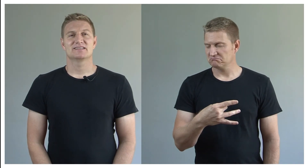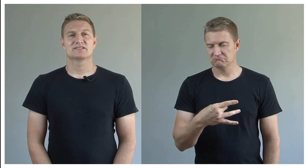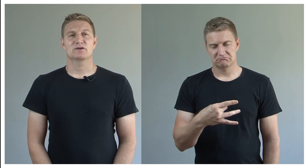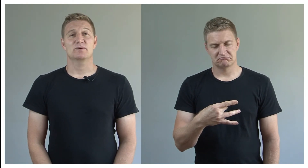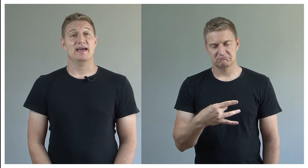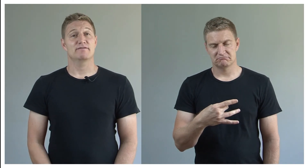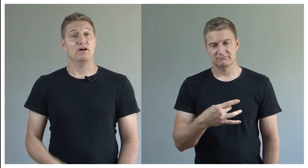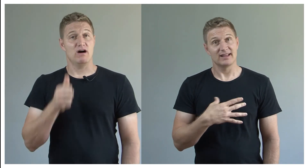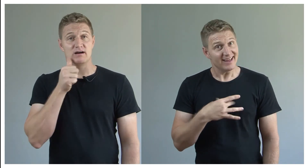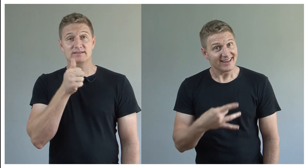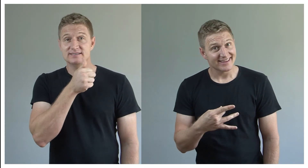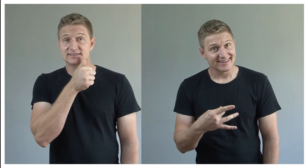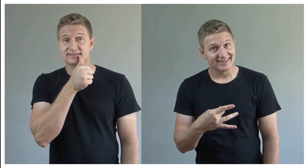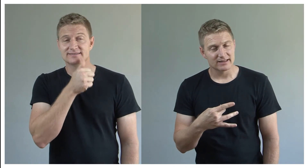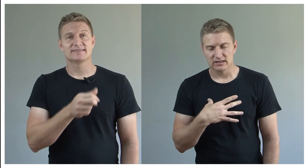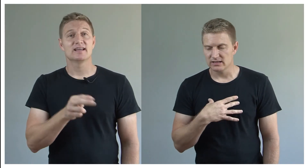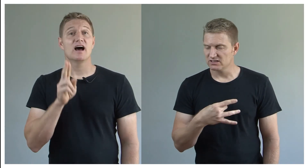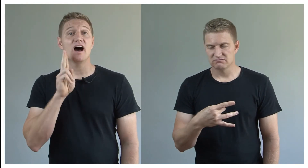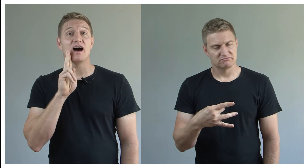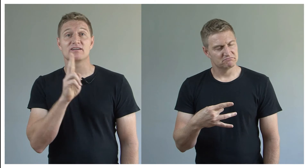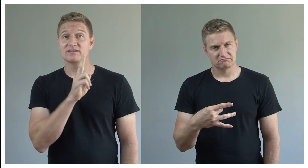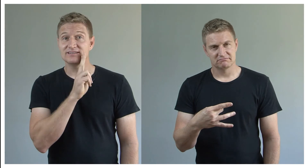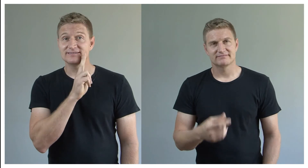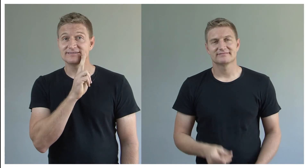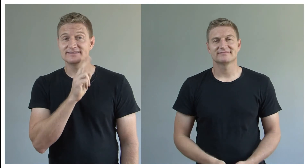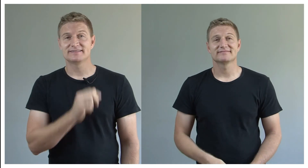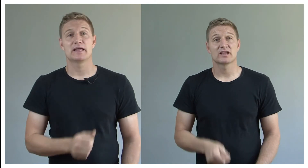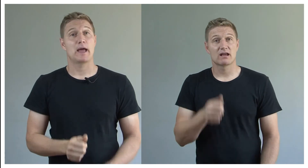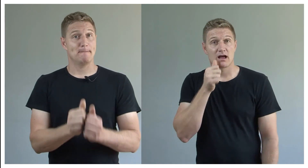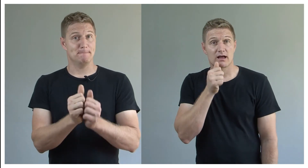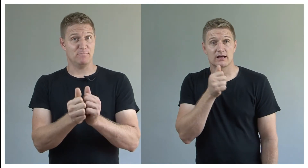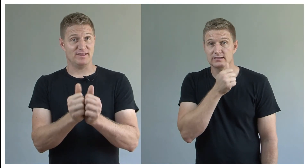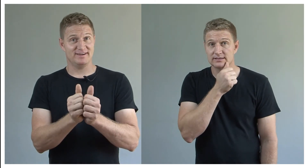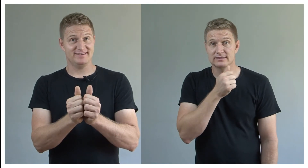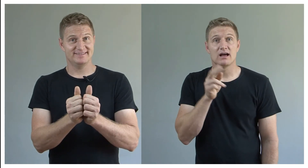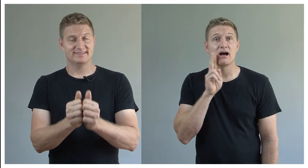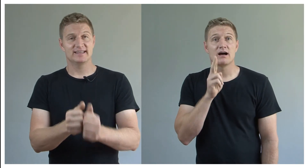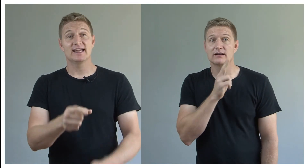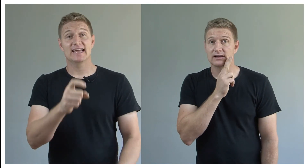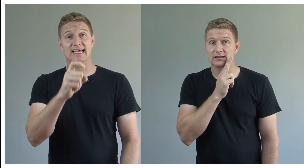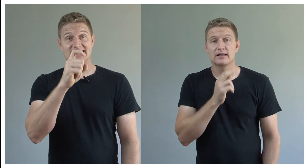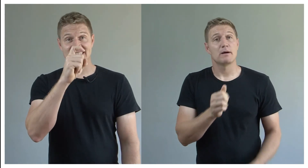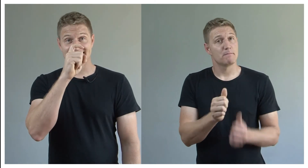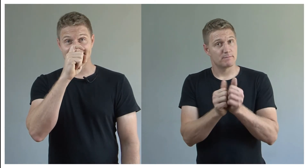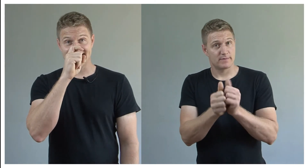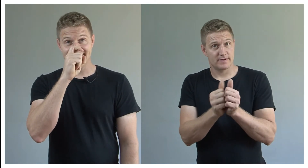So we have aunt, uncle, brother, sister,